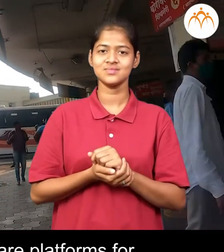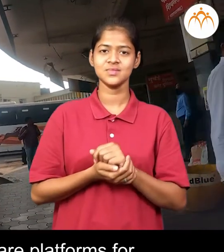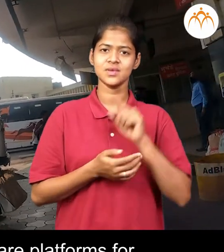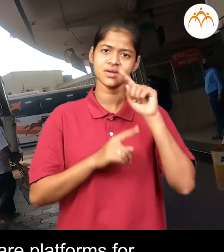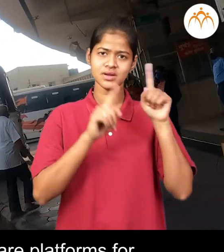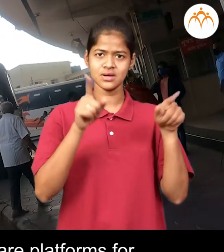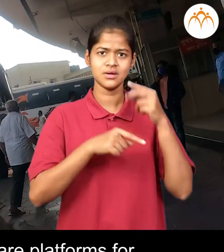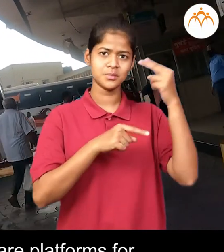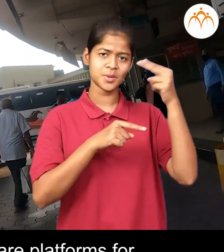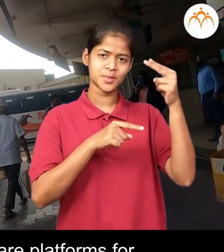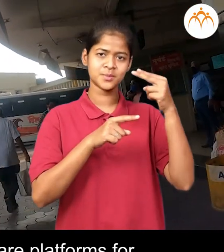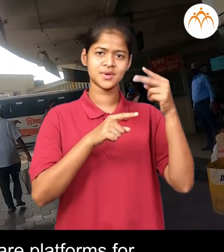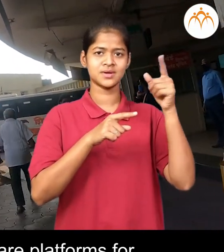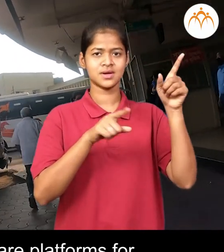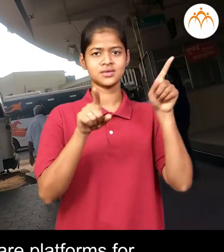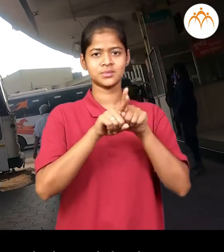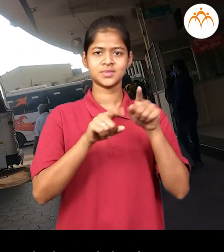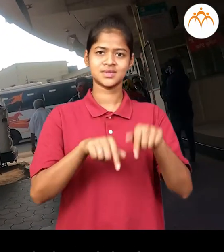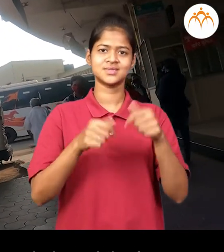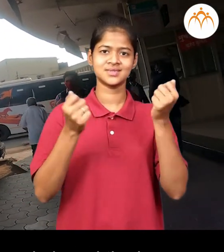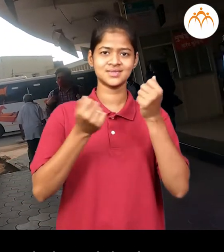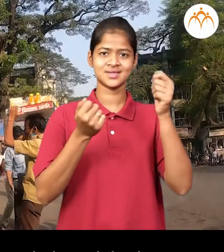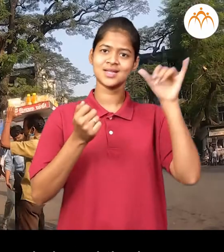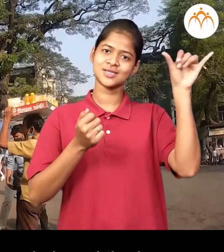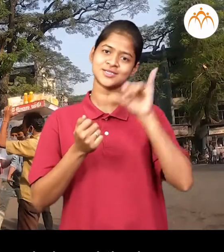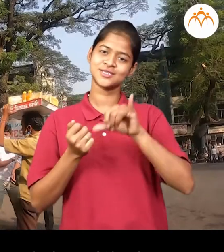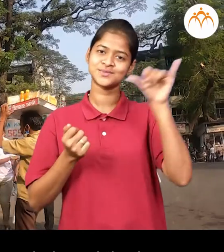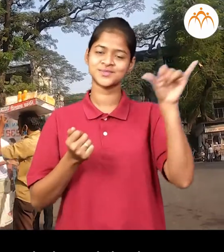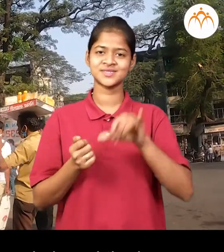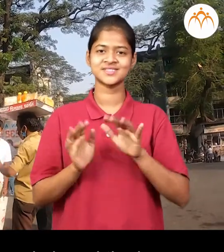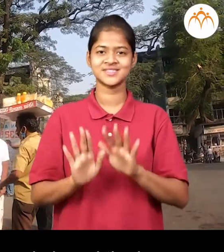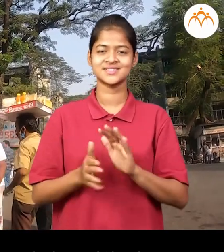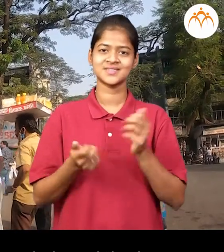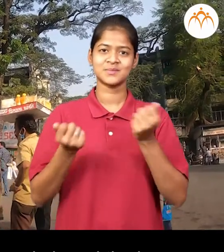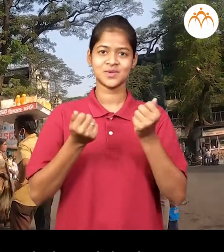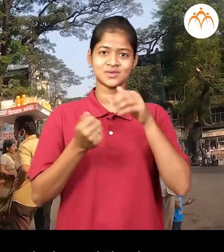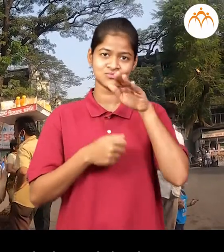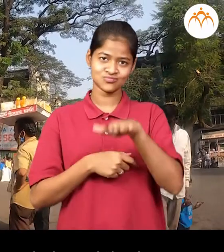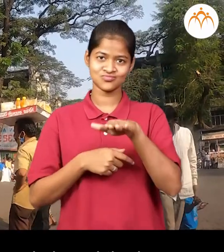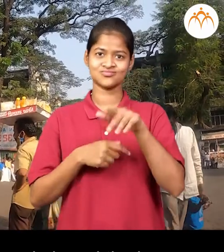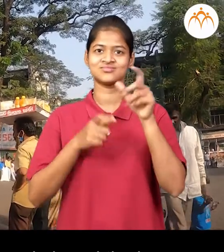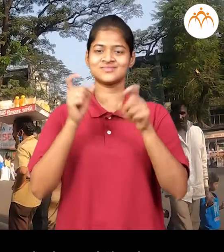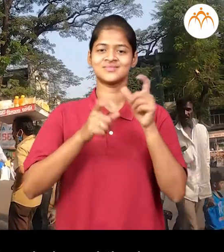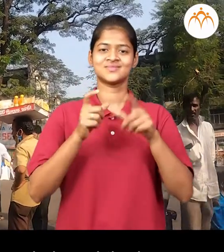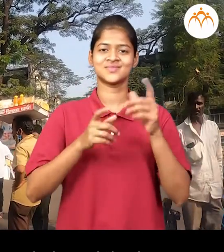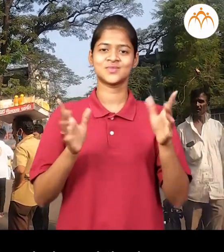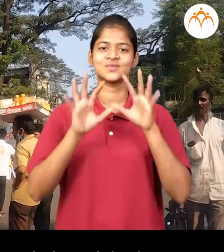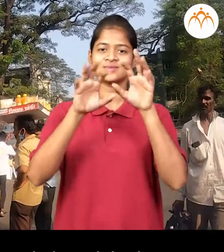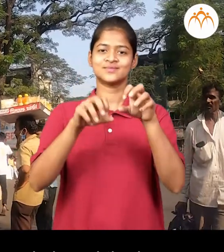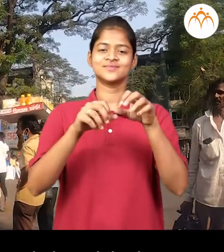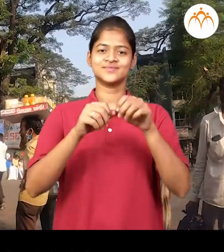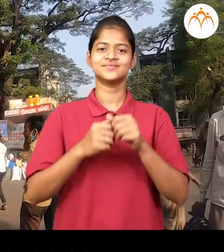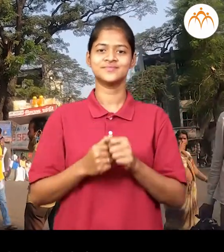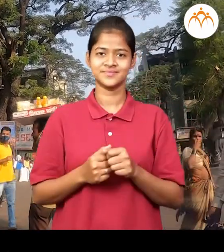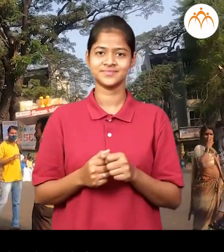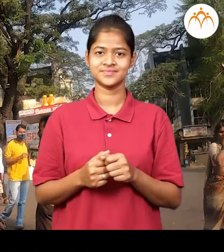for the buses to halt. A bus halts at the platform. People board the bus.